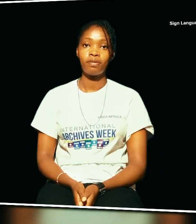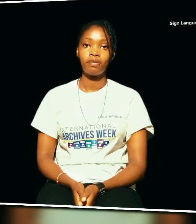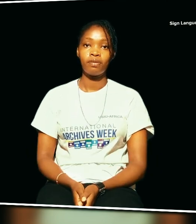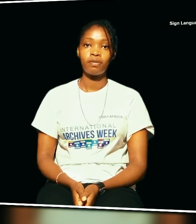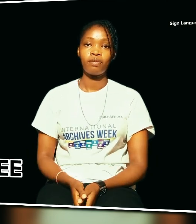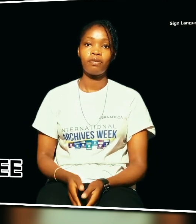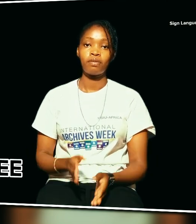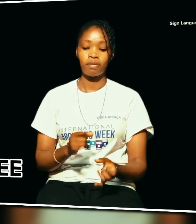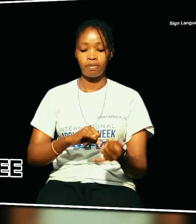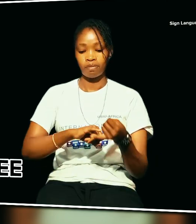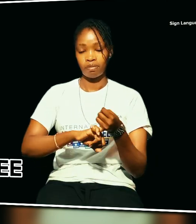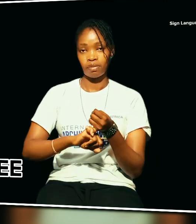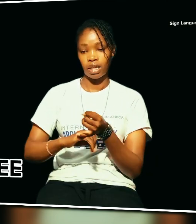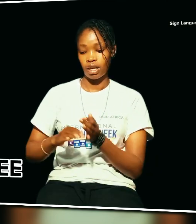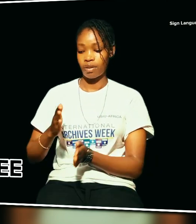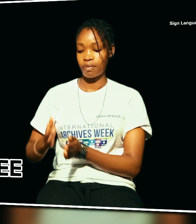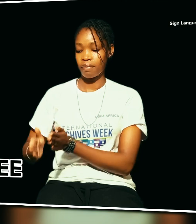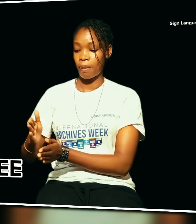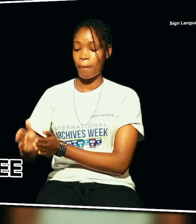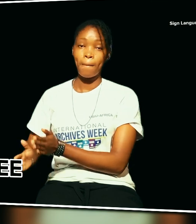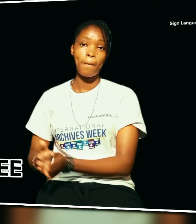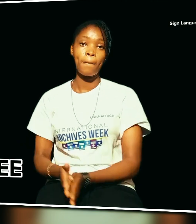Fiancé.